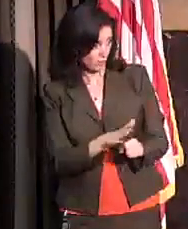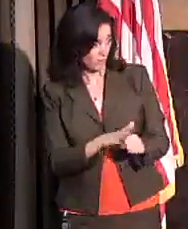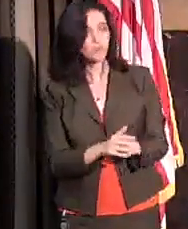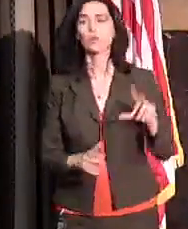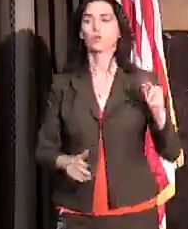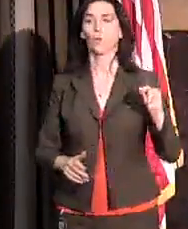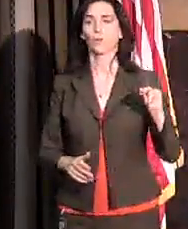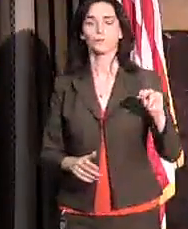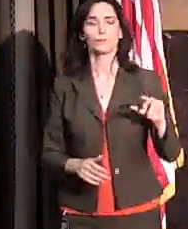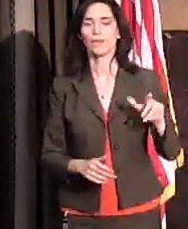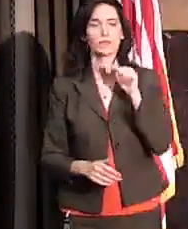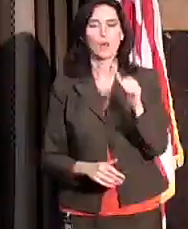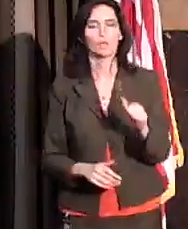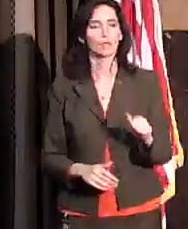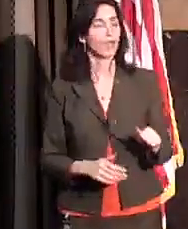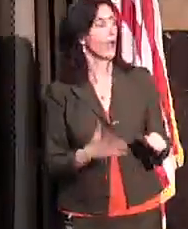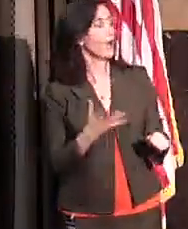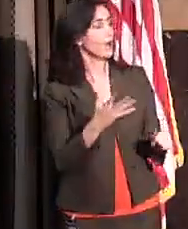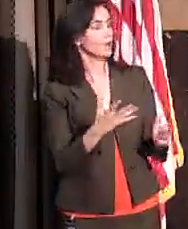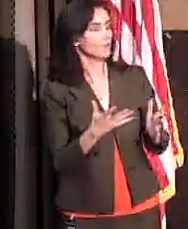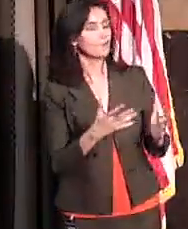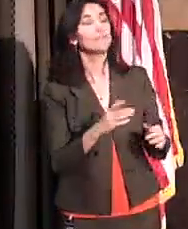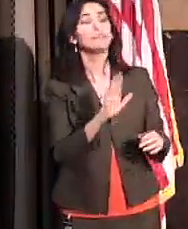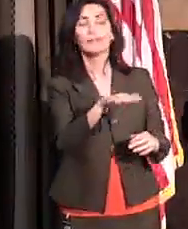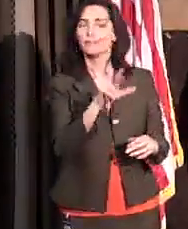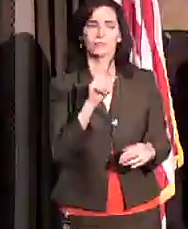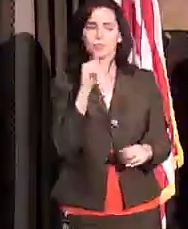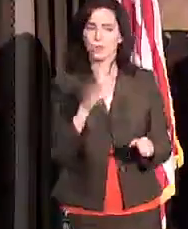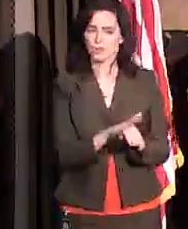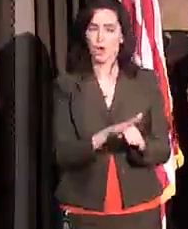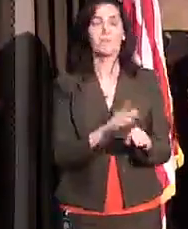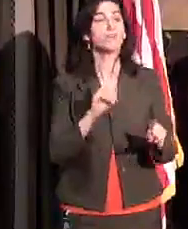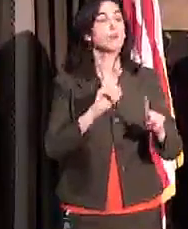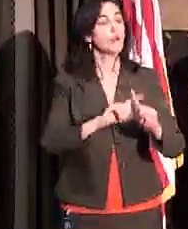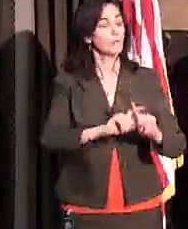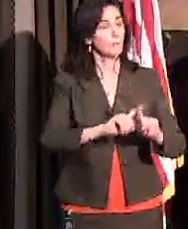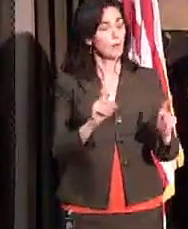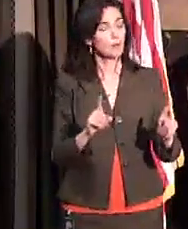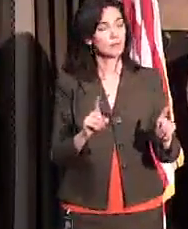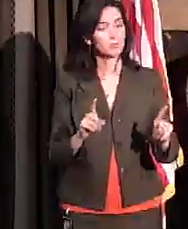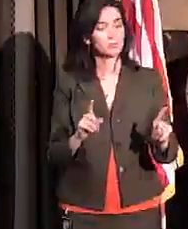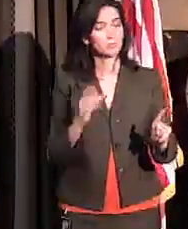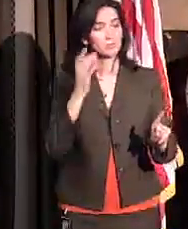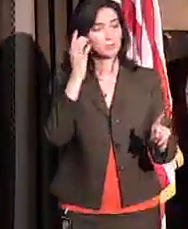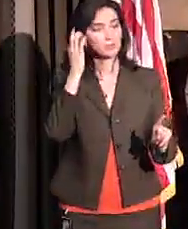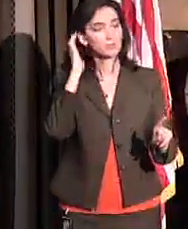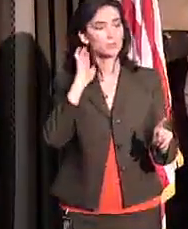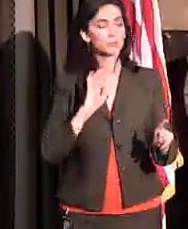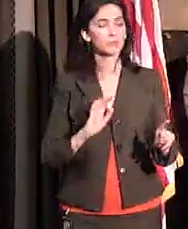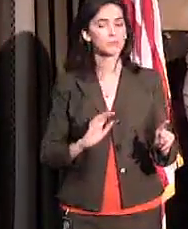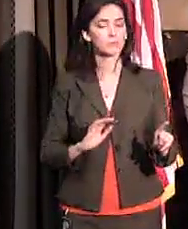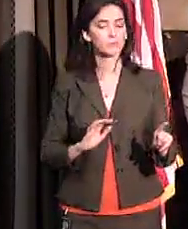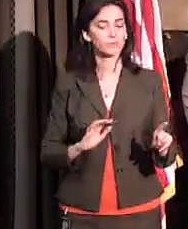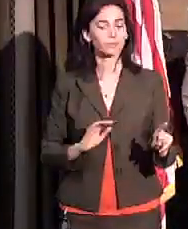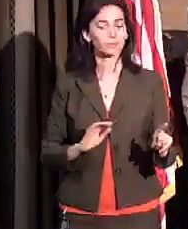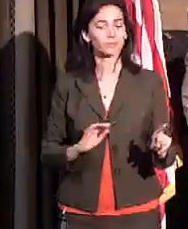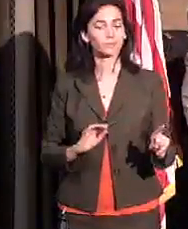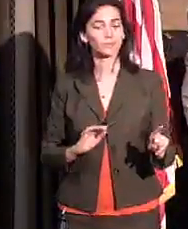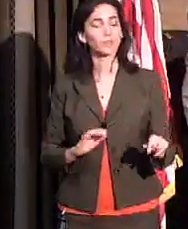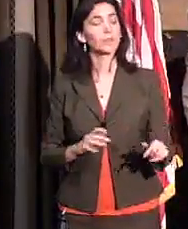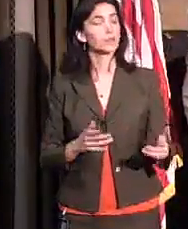No, it's Okay. not. But when we leverage it for a match, for example,